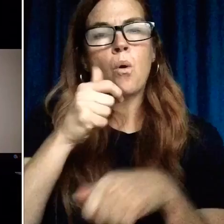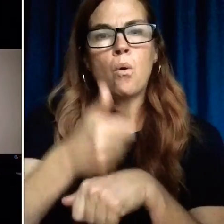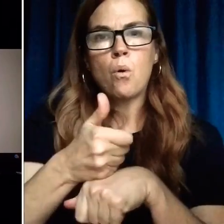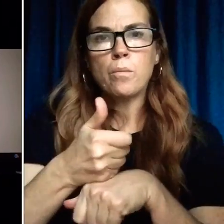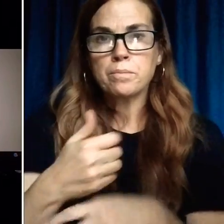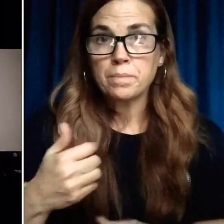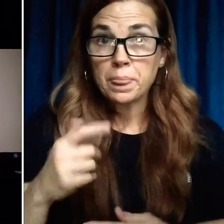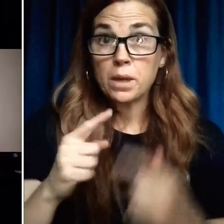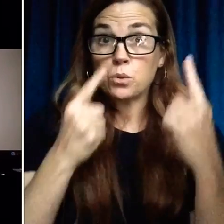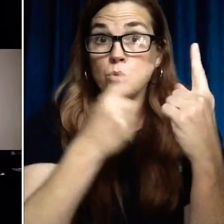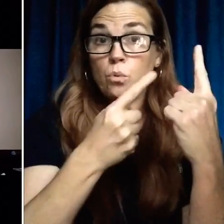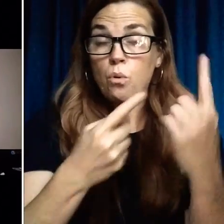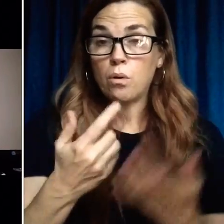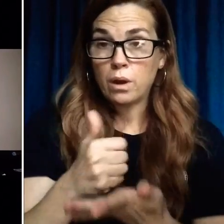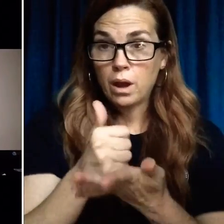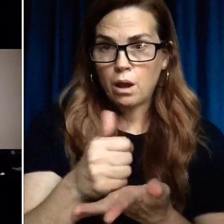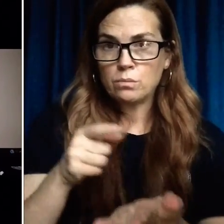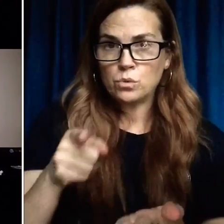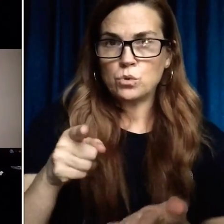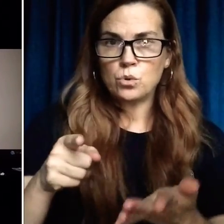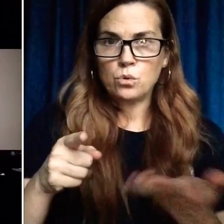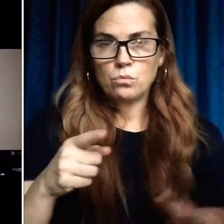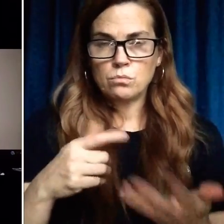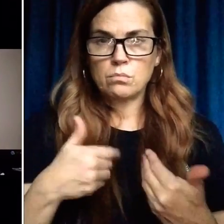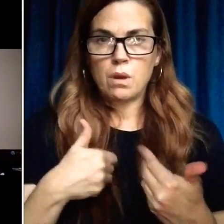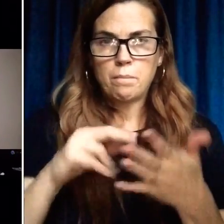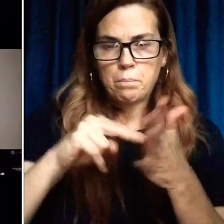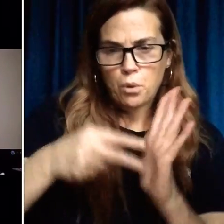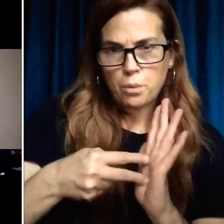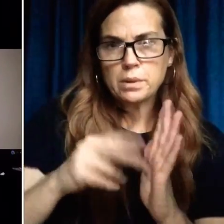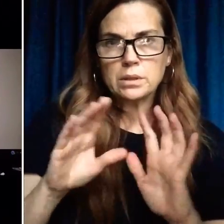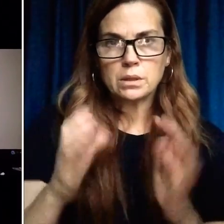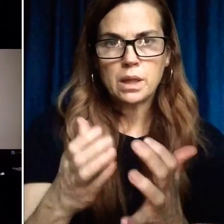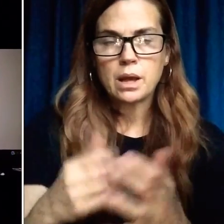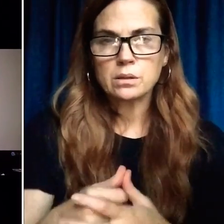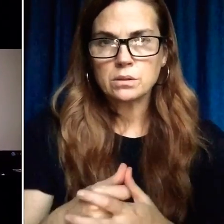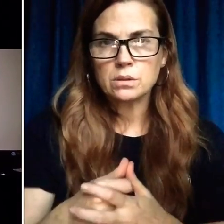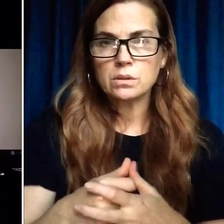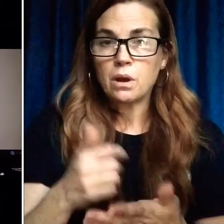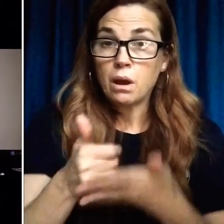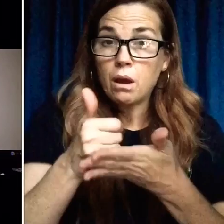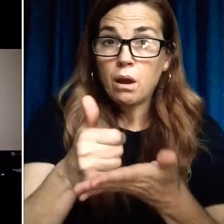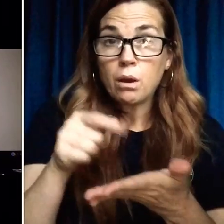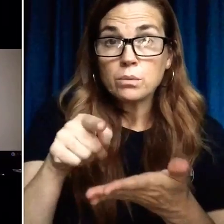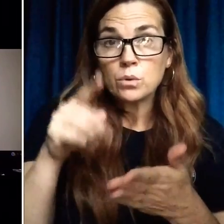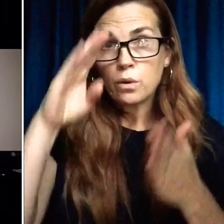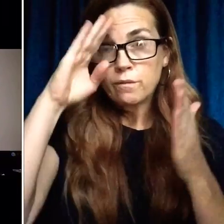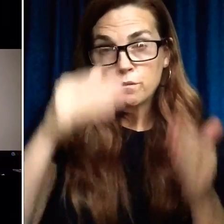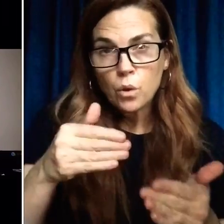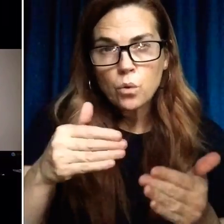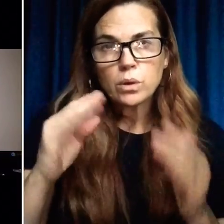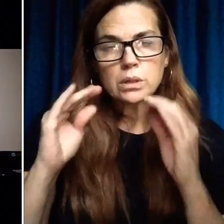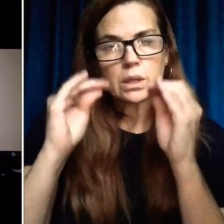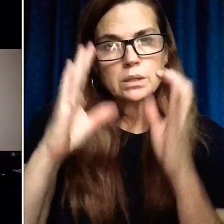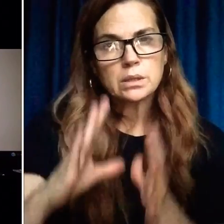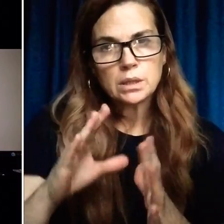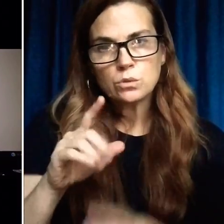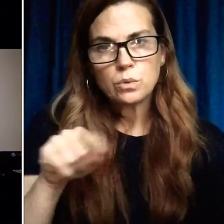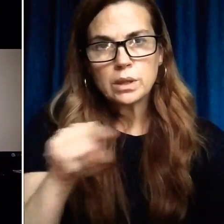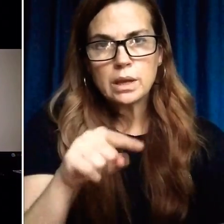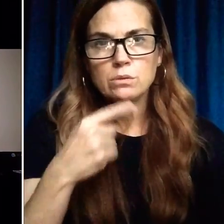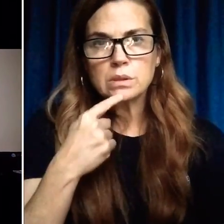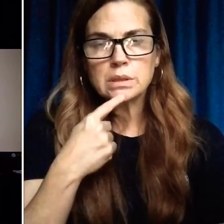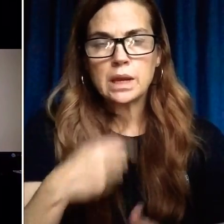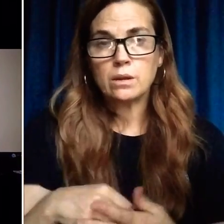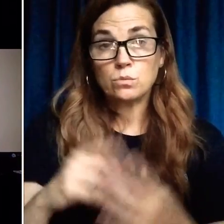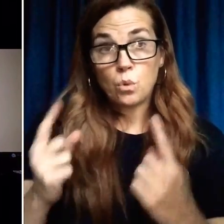goal gets your mind ready to learn. It gives you an extra purpose in class. It can even help you focus on what your